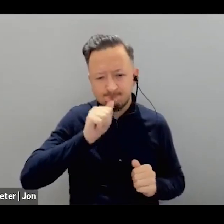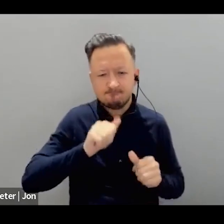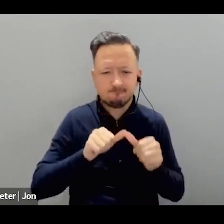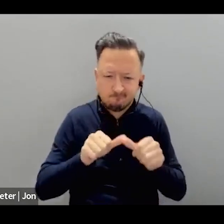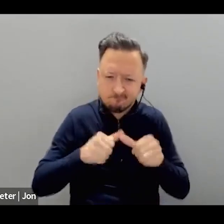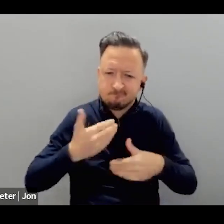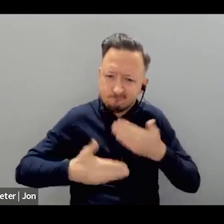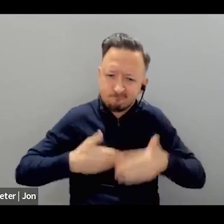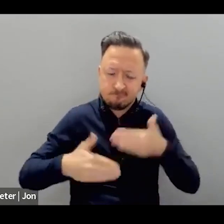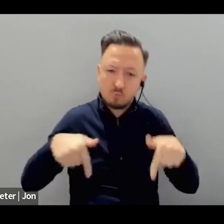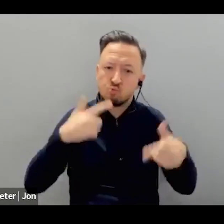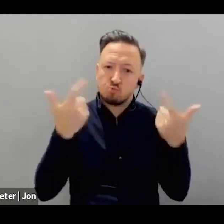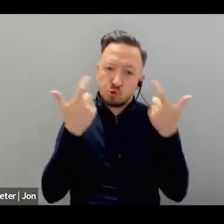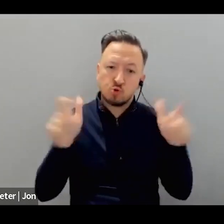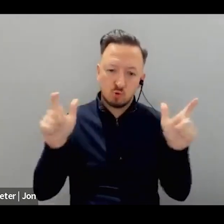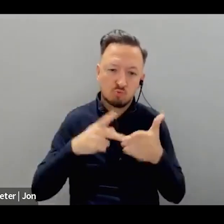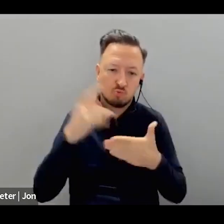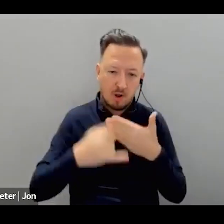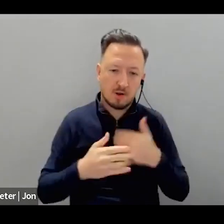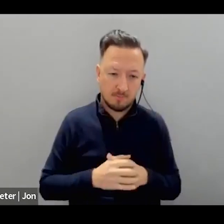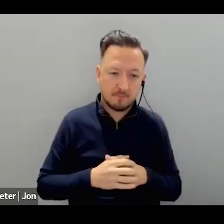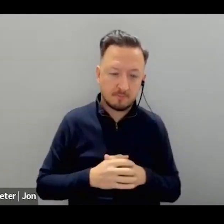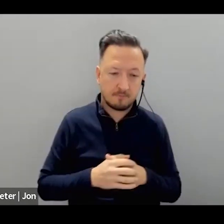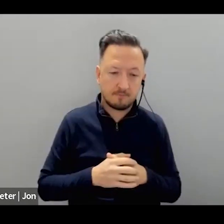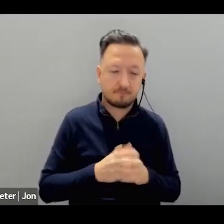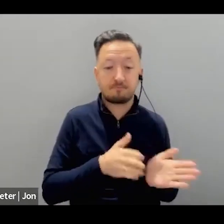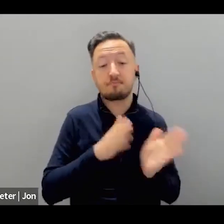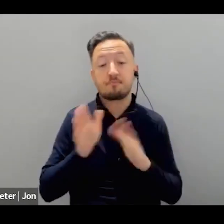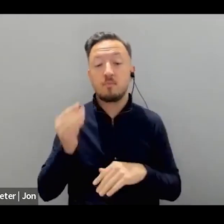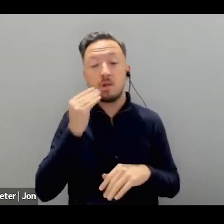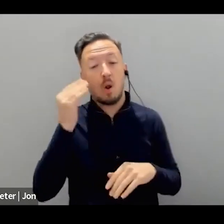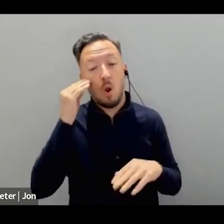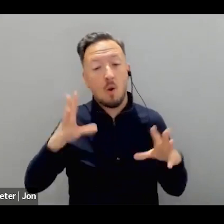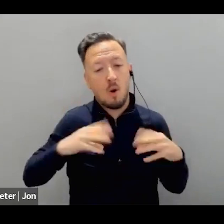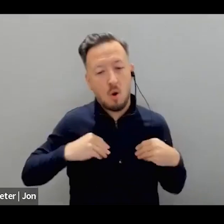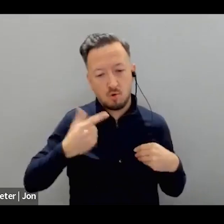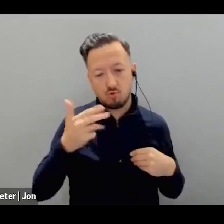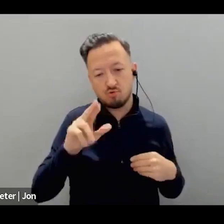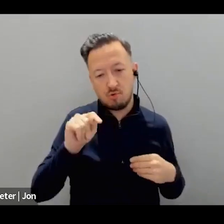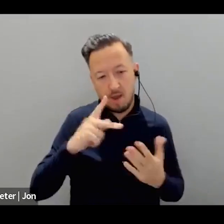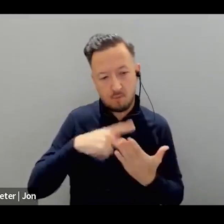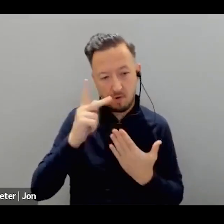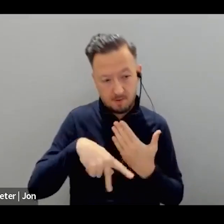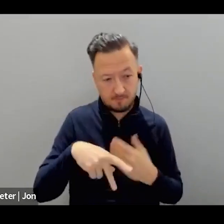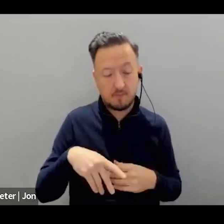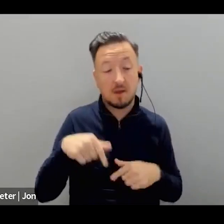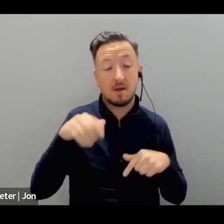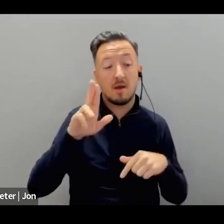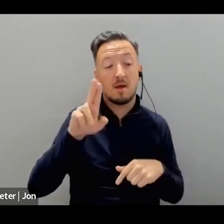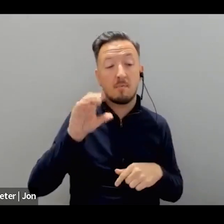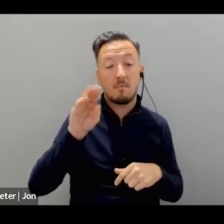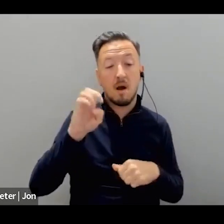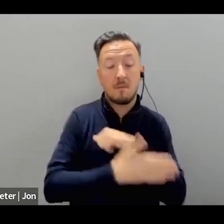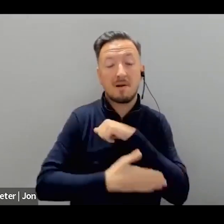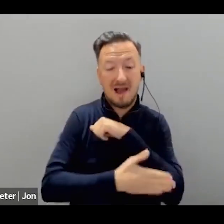operation. An update on the homeowner grant program. The Buncombe County Homeowner Grant Program for Buncombe